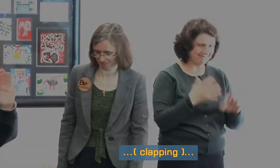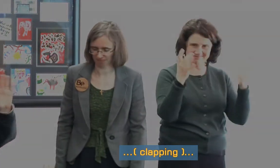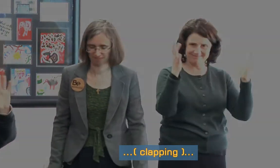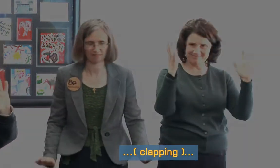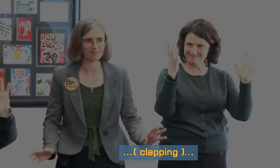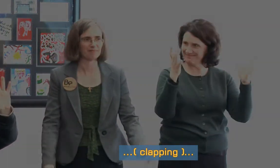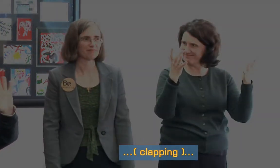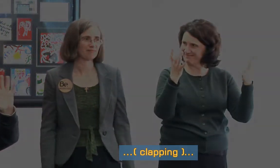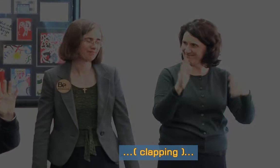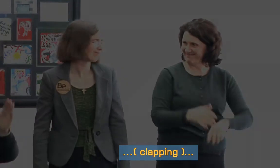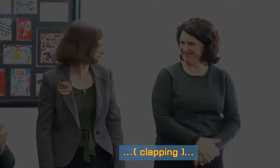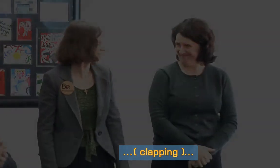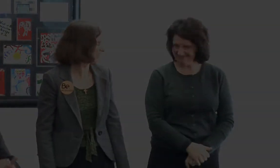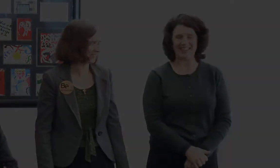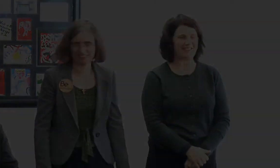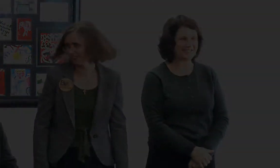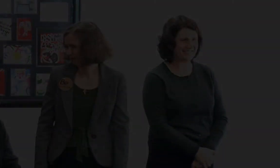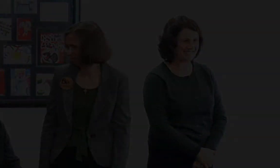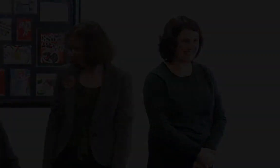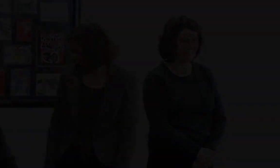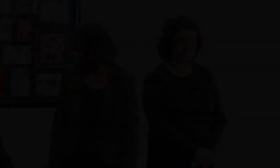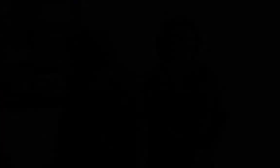lawfulặc Right. Right. Yeah. Yeah. Like Ike, I'm not be willing